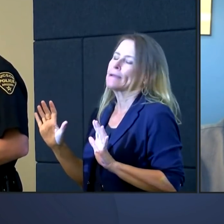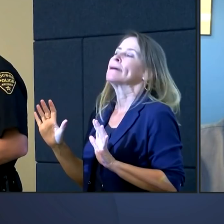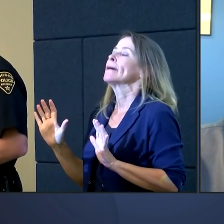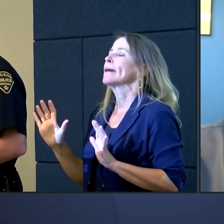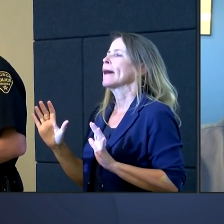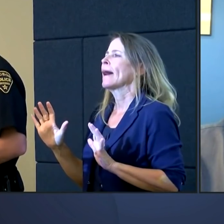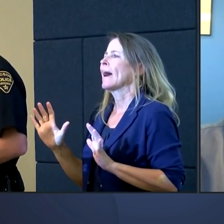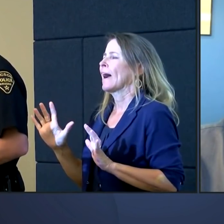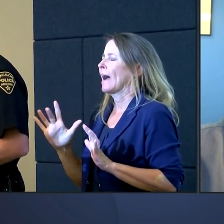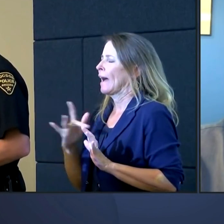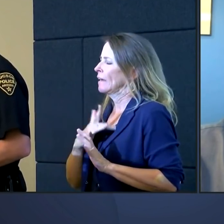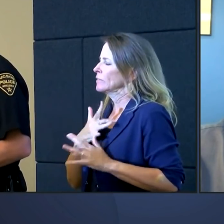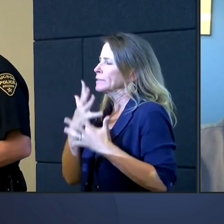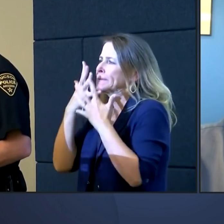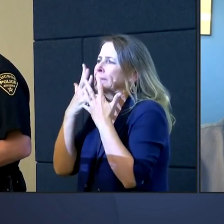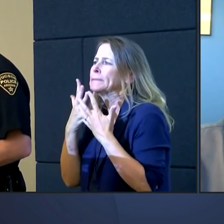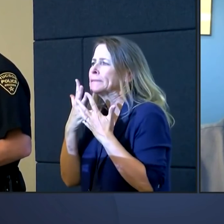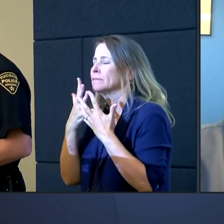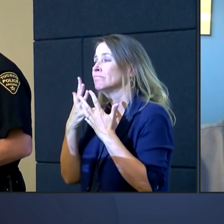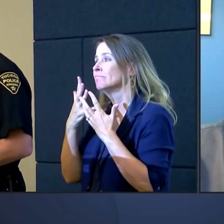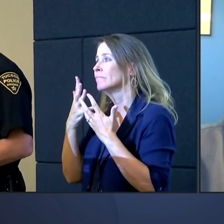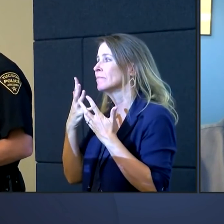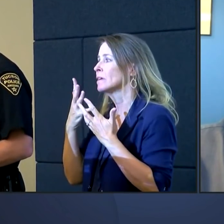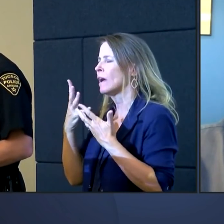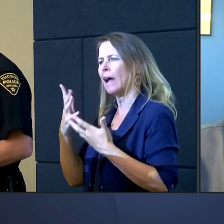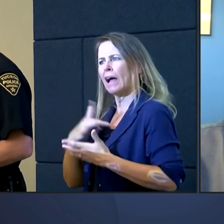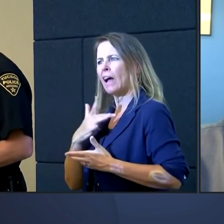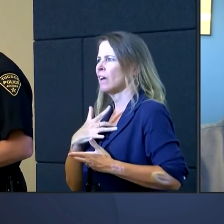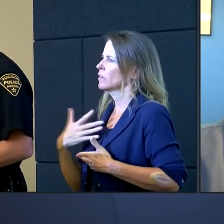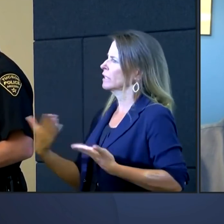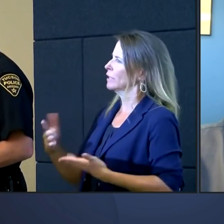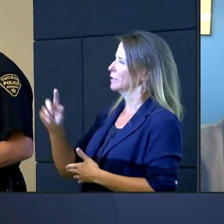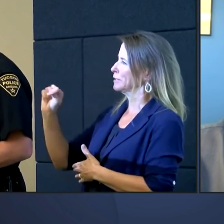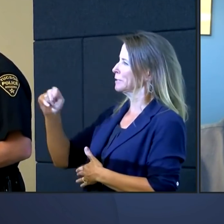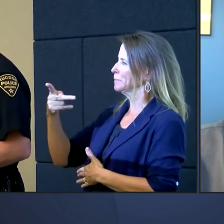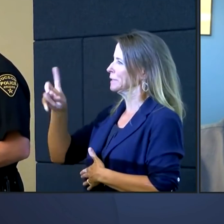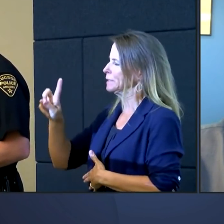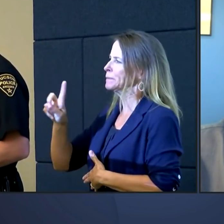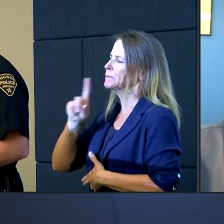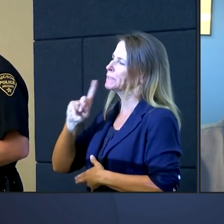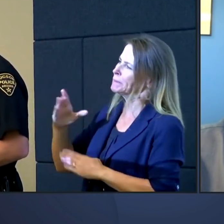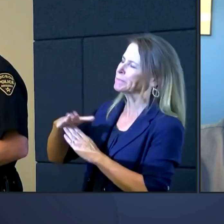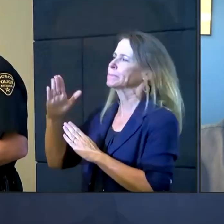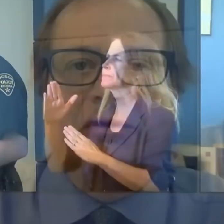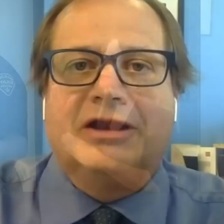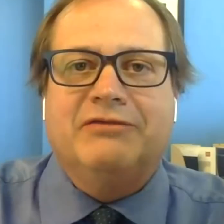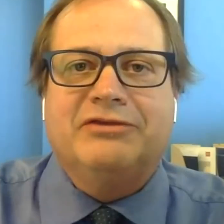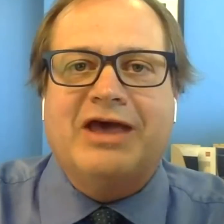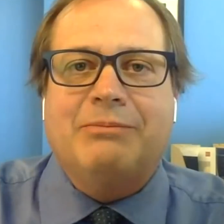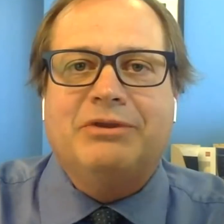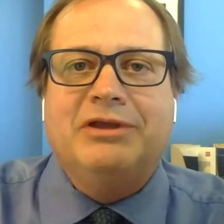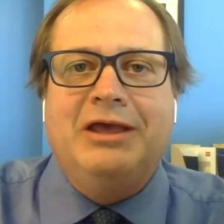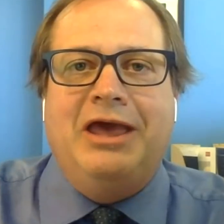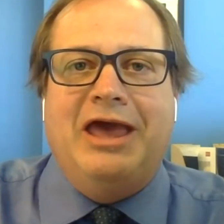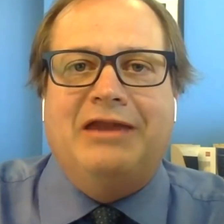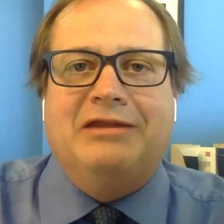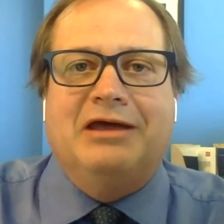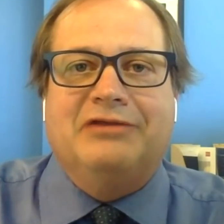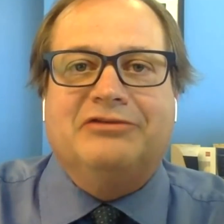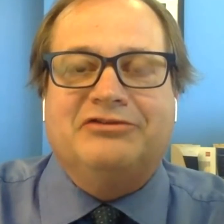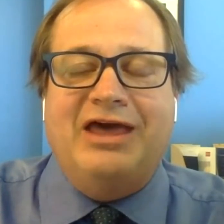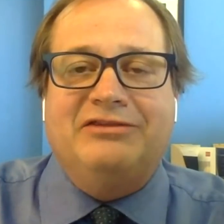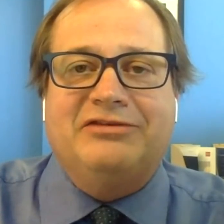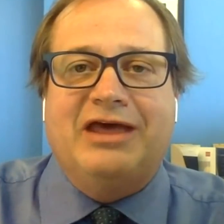these eight can't wait standards very early in the process. They had done that already before any of this happened.